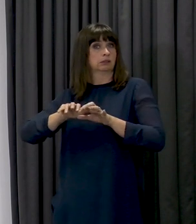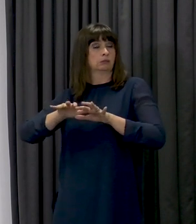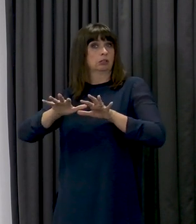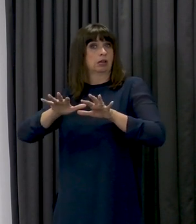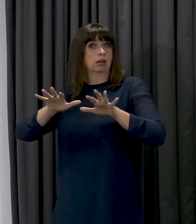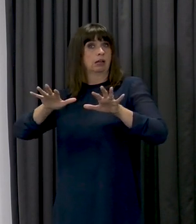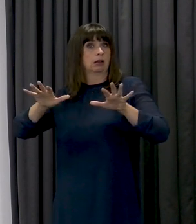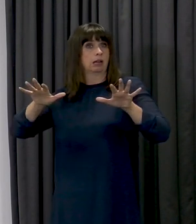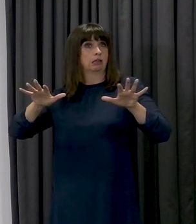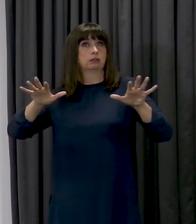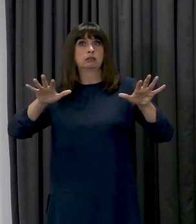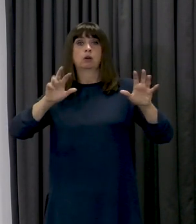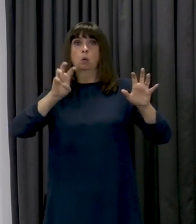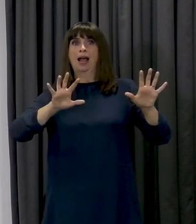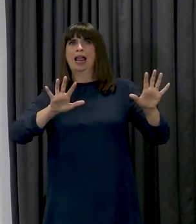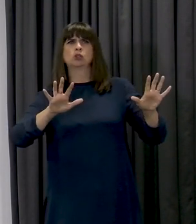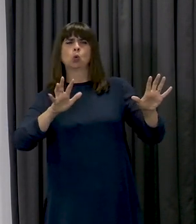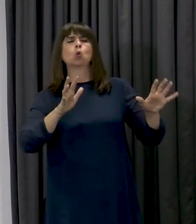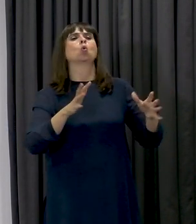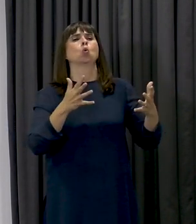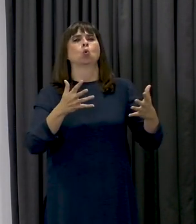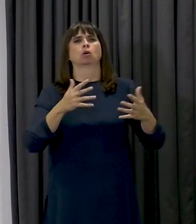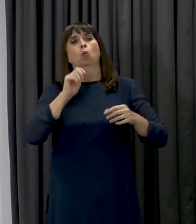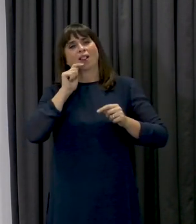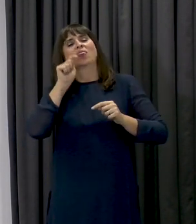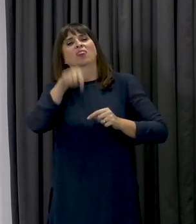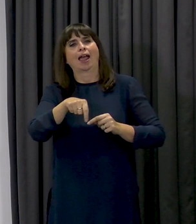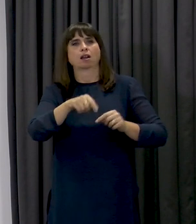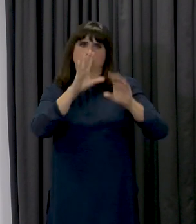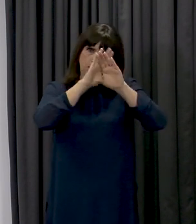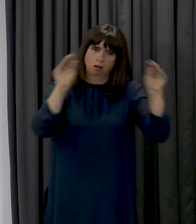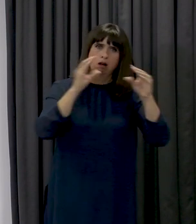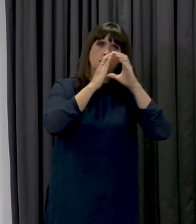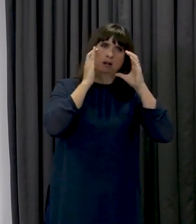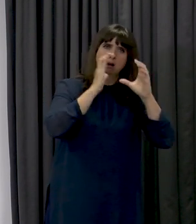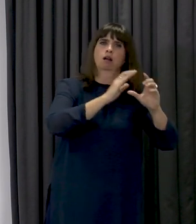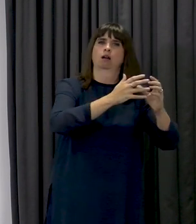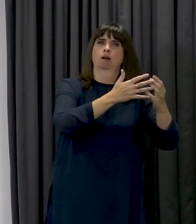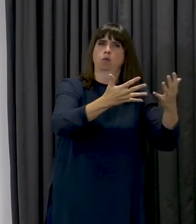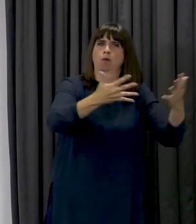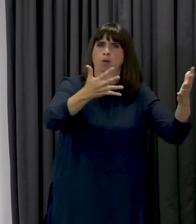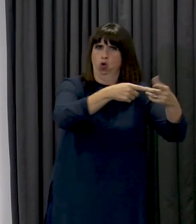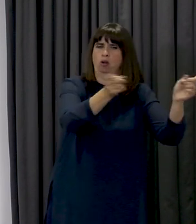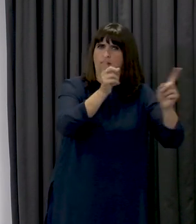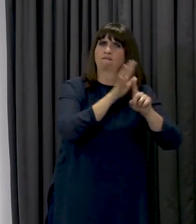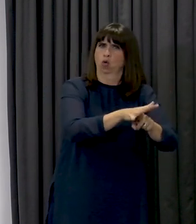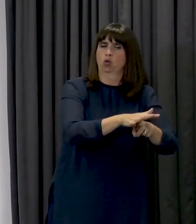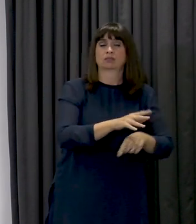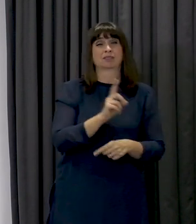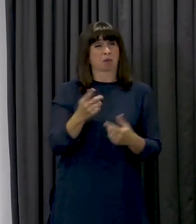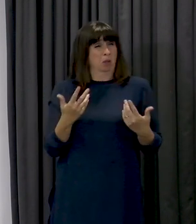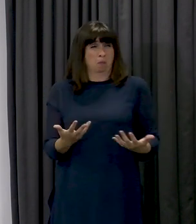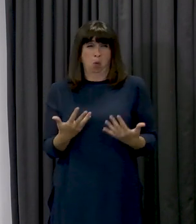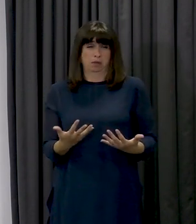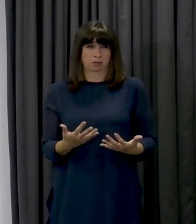virulent circulation in Wales, then of course we would revisit that advice and think again. But in current circumstances, we